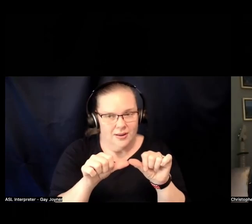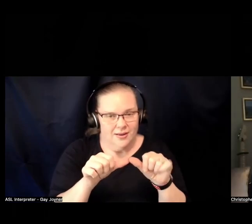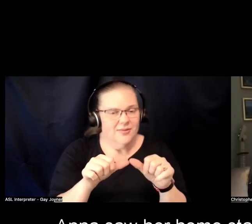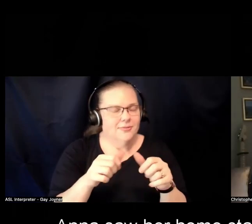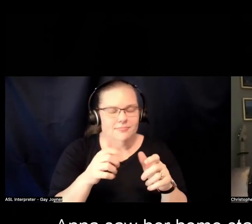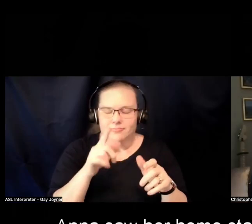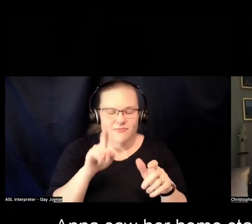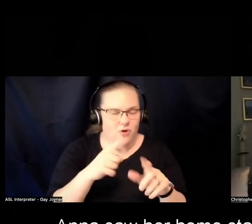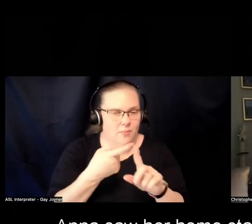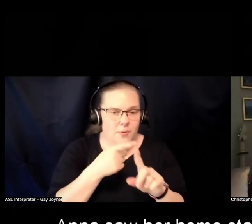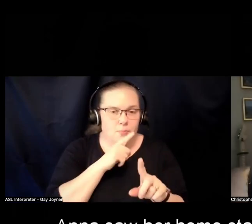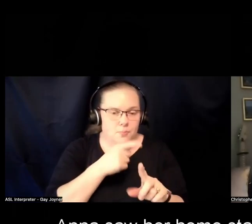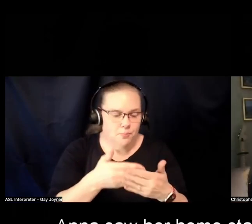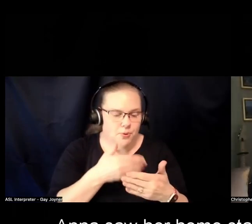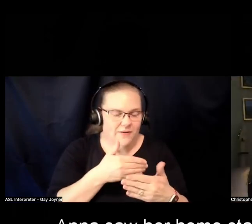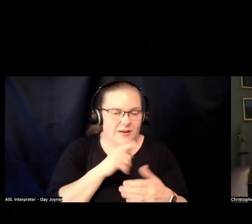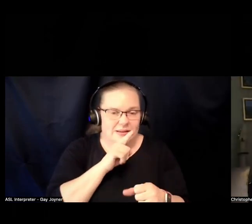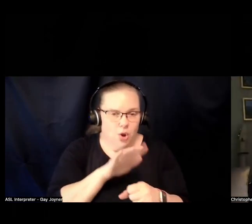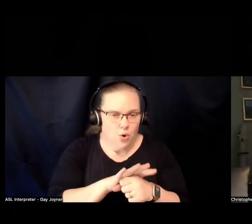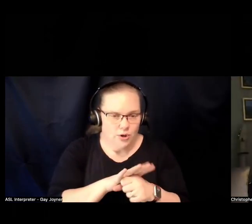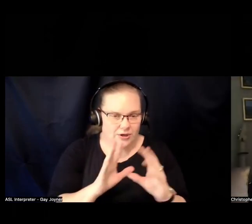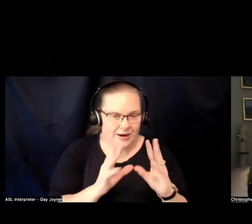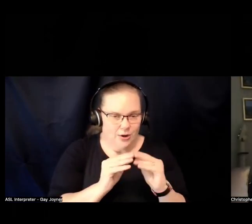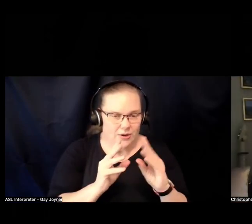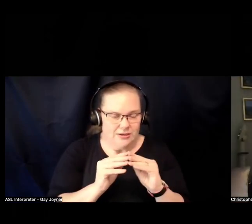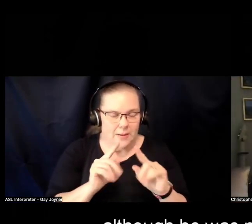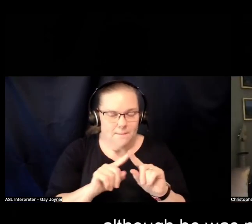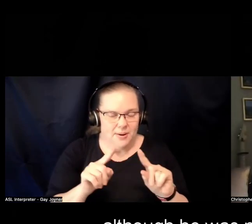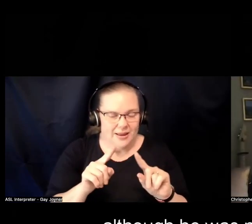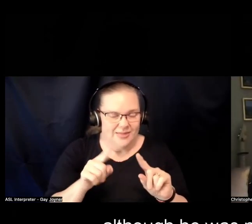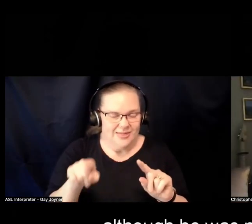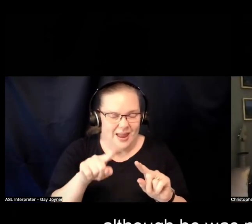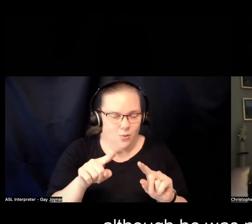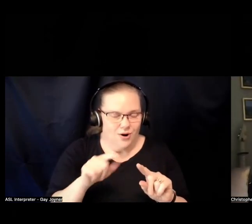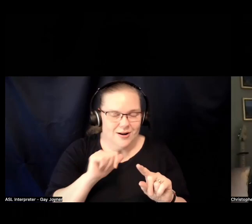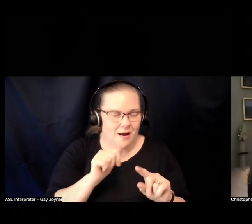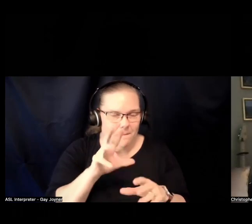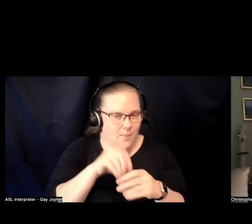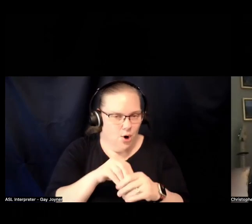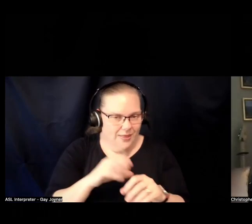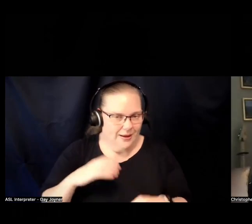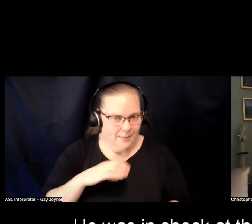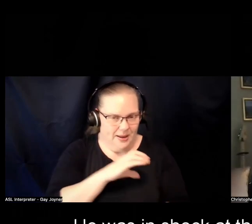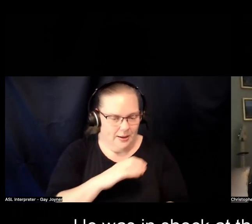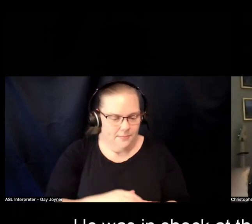witness chair, Anna saw her home state Senator Herbert Lehman attending the hearing, although he was not part of the committee. He was in shock